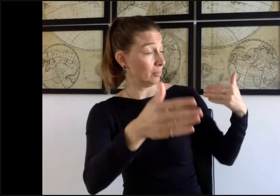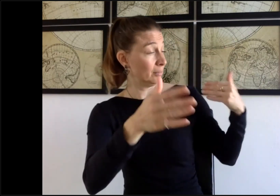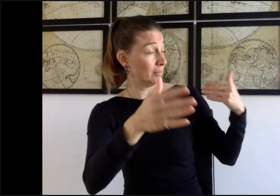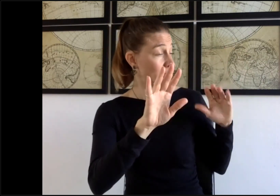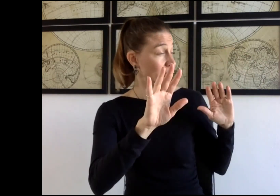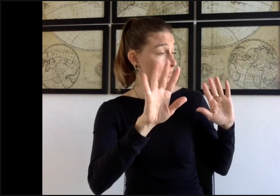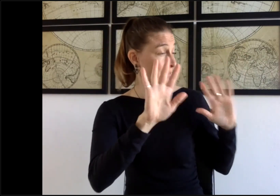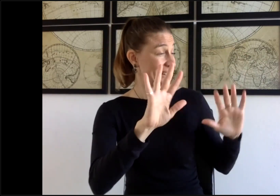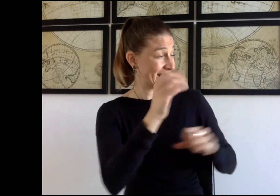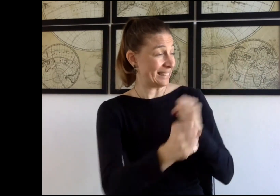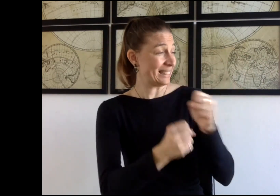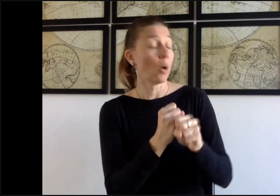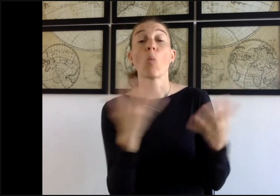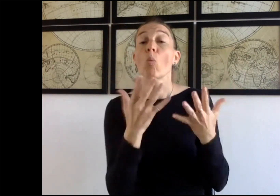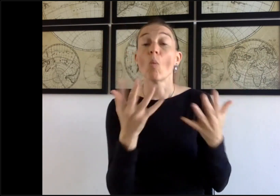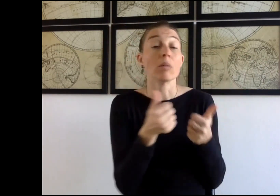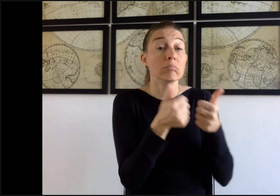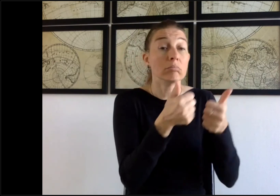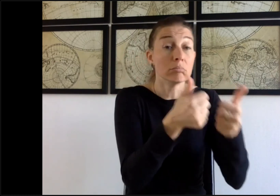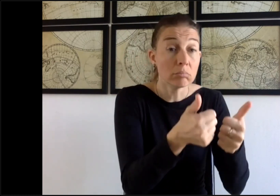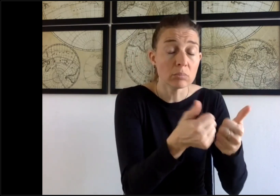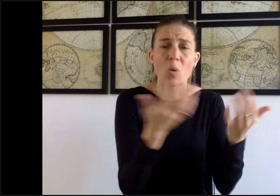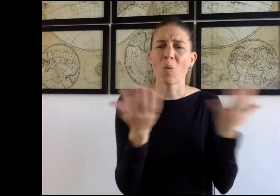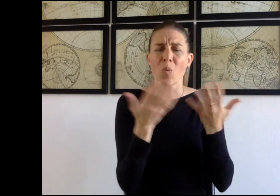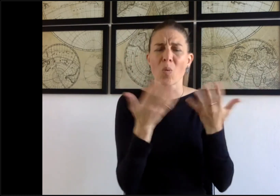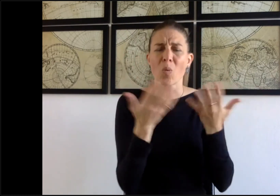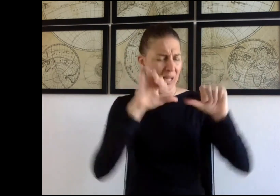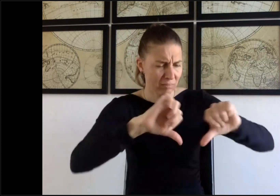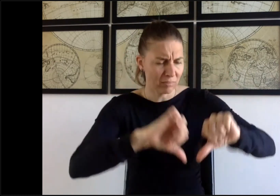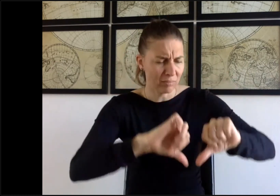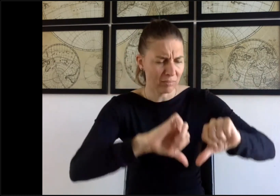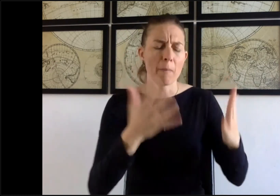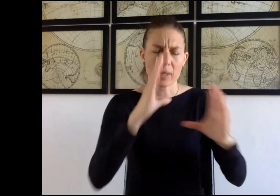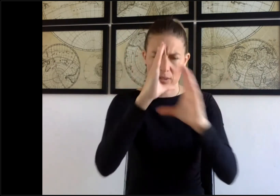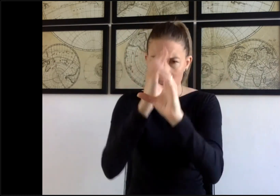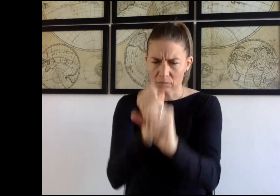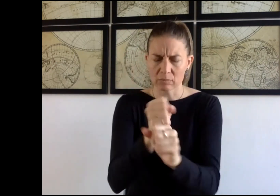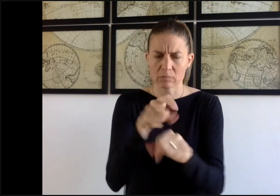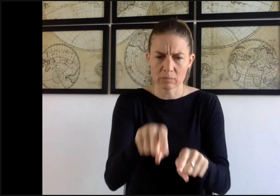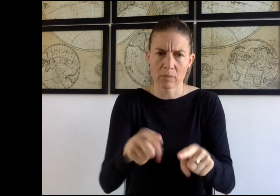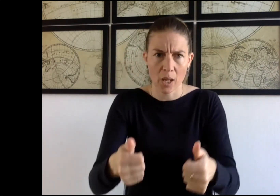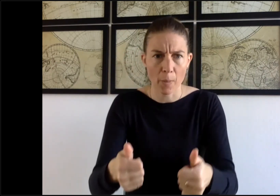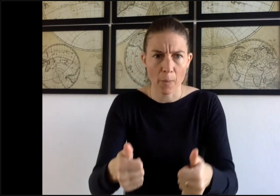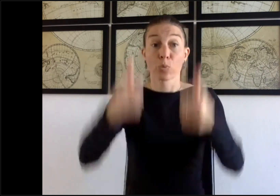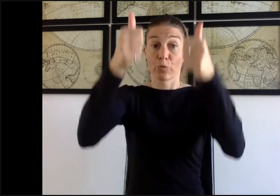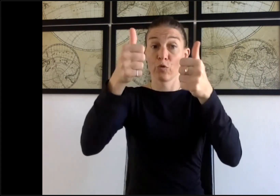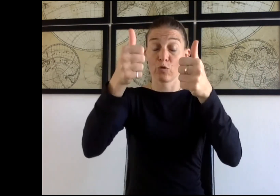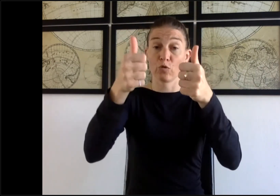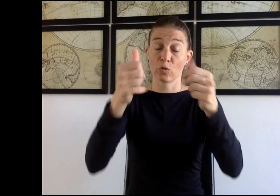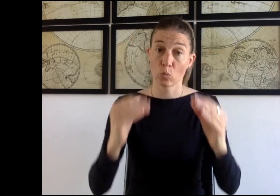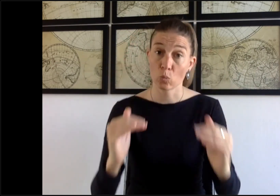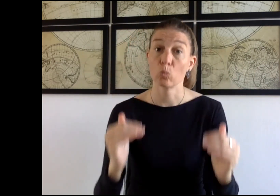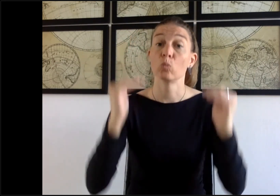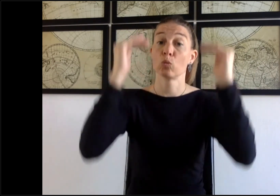less well, and where we need to put focus on the next future strategy. And I think the current